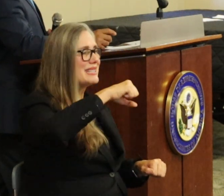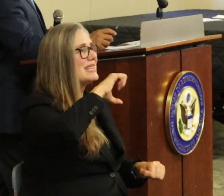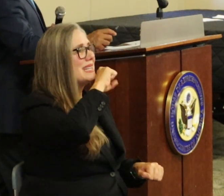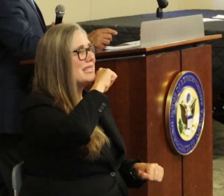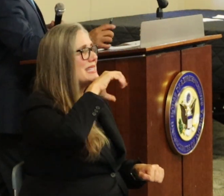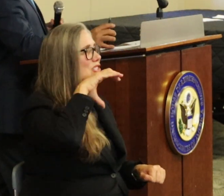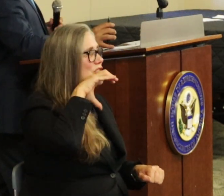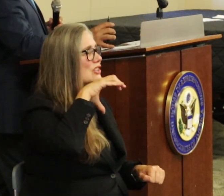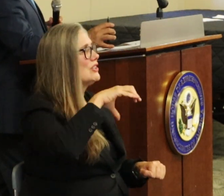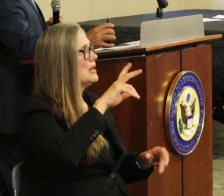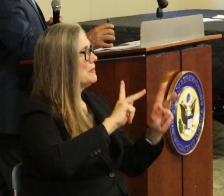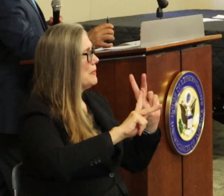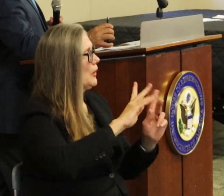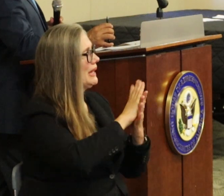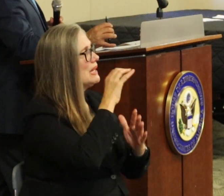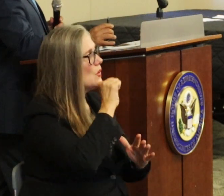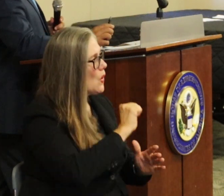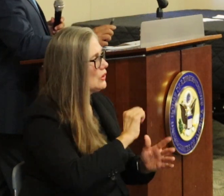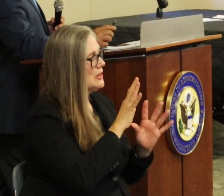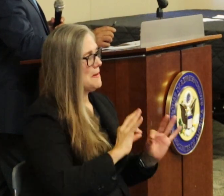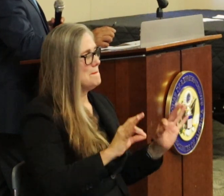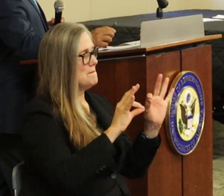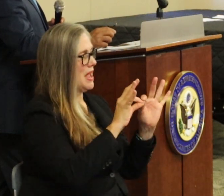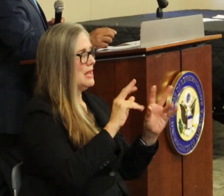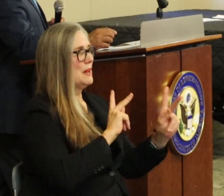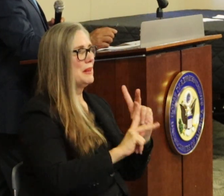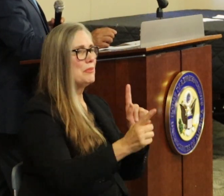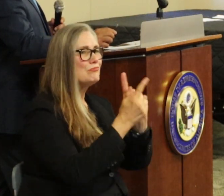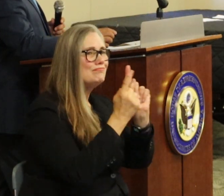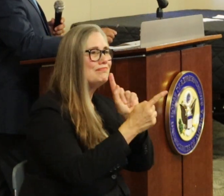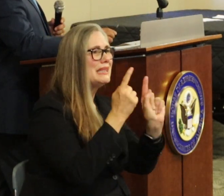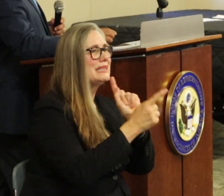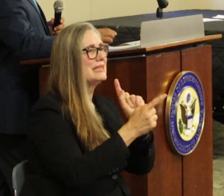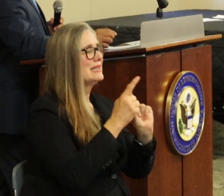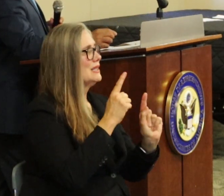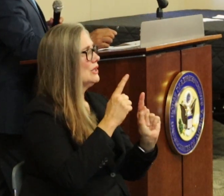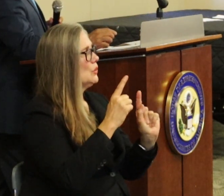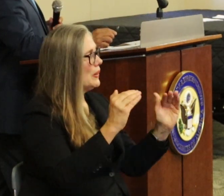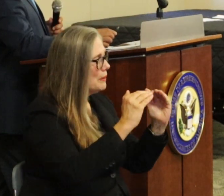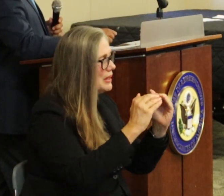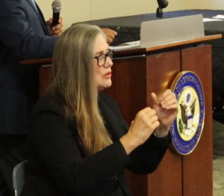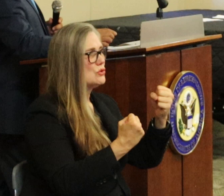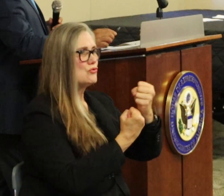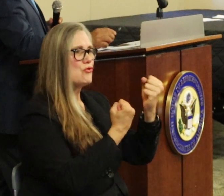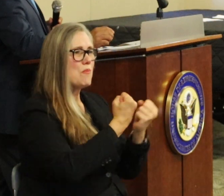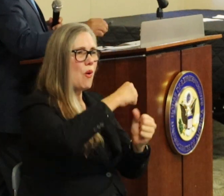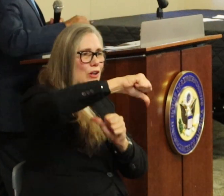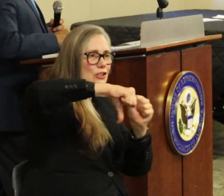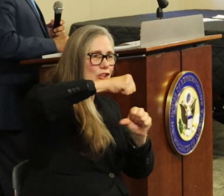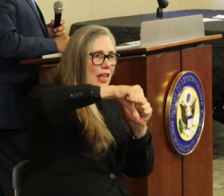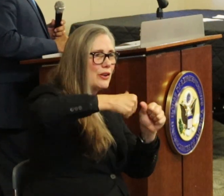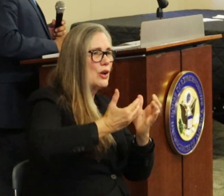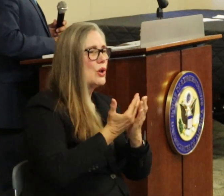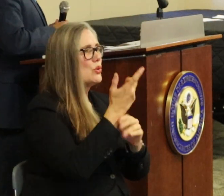aging matters. Having people be able to get together with their peers as they're older to support each other as they go